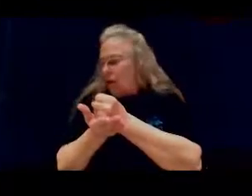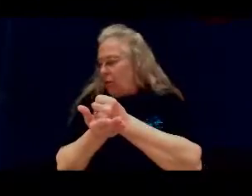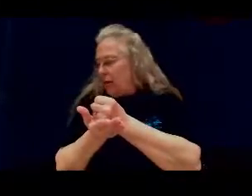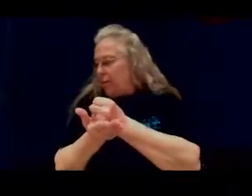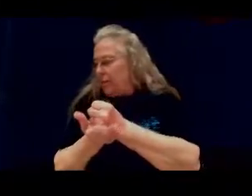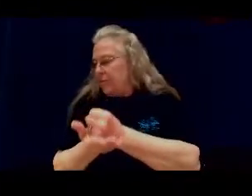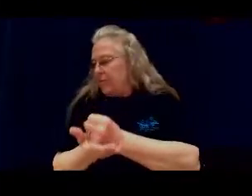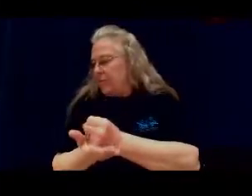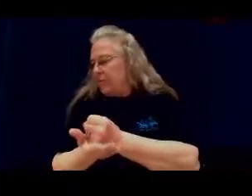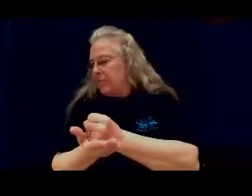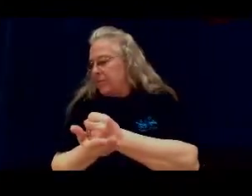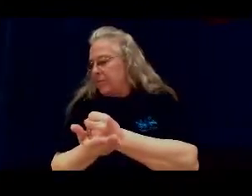up.